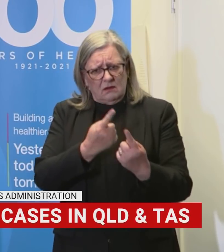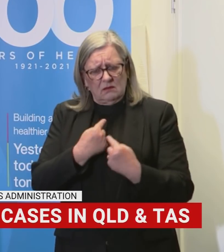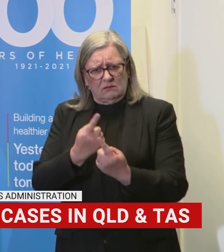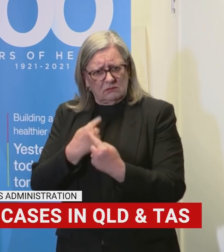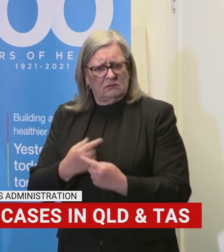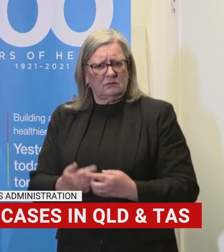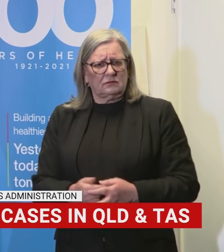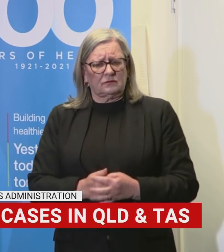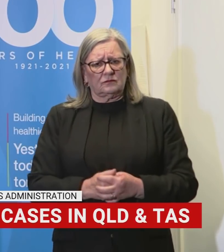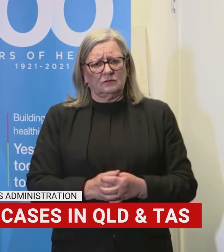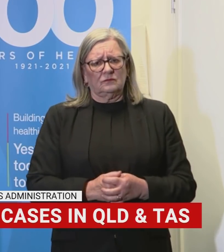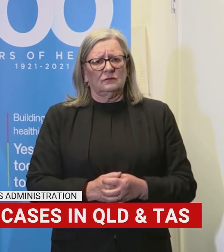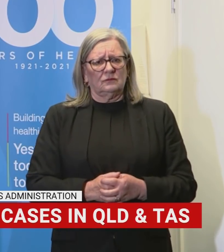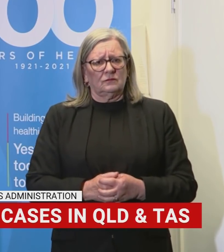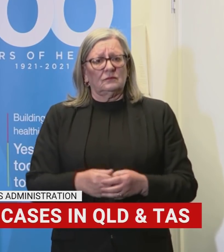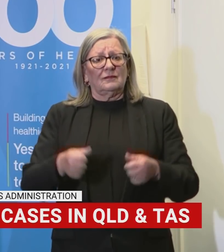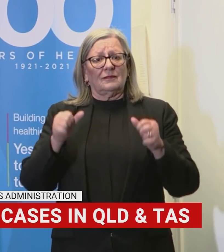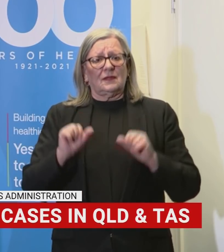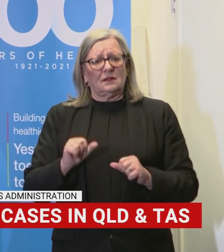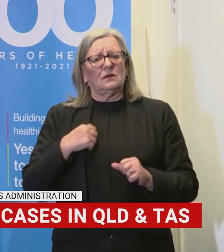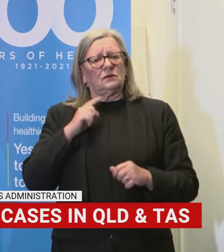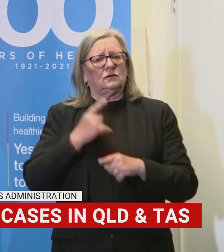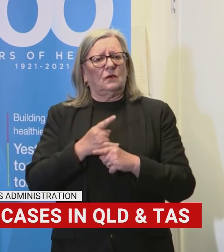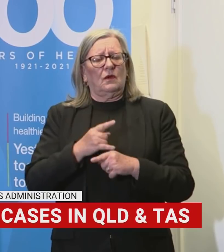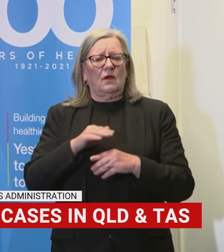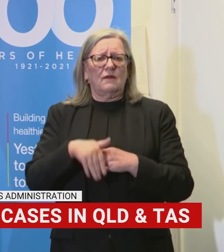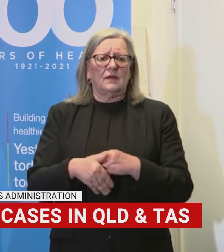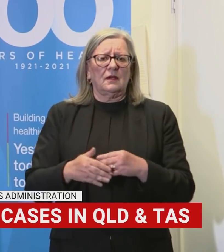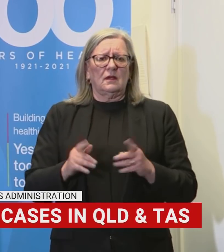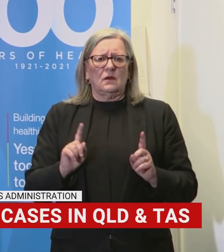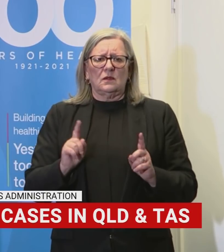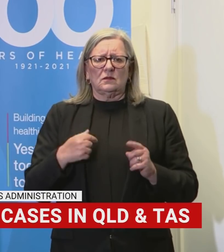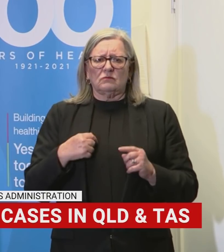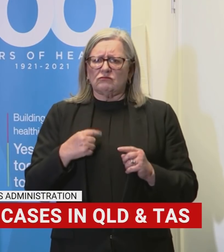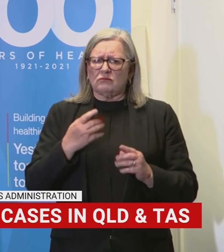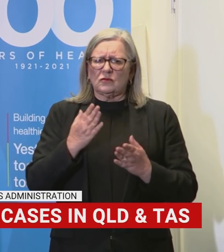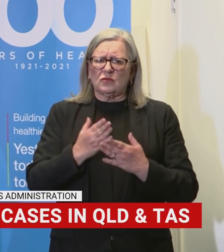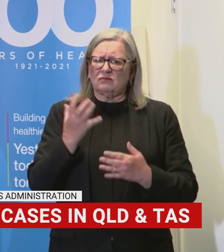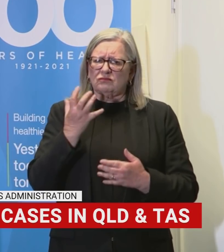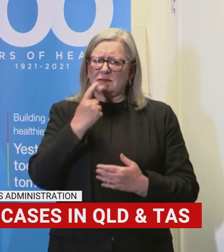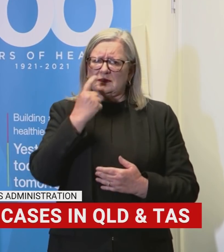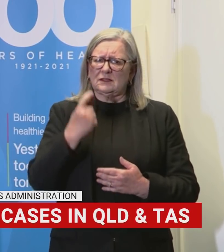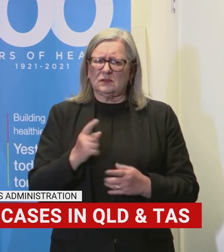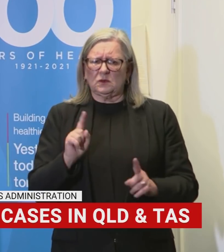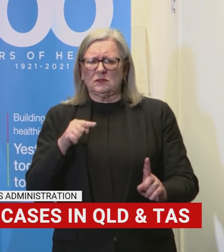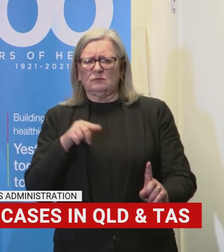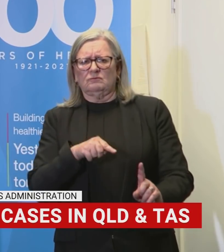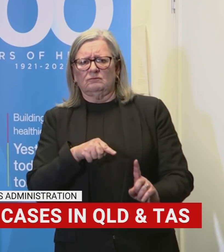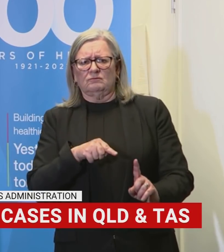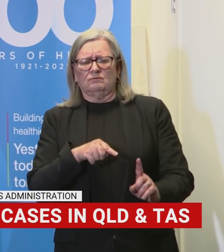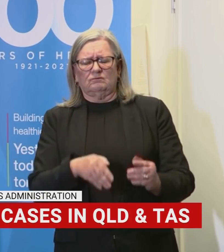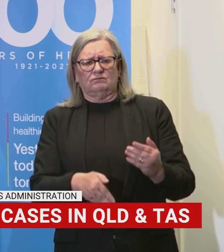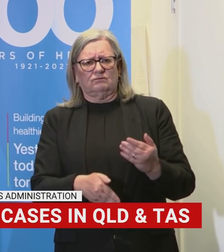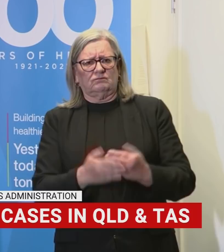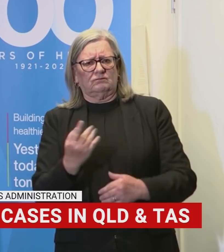Now I'll talk about what we call the adverse events of special interest, the serious ones. And so with Pfizer, globally,